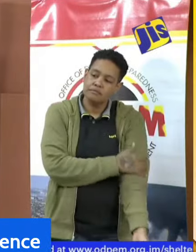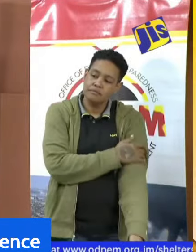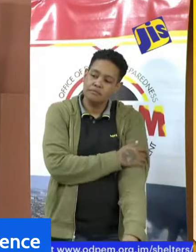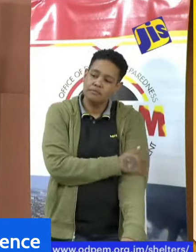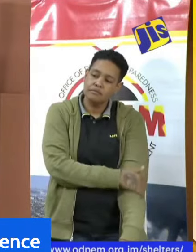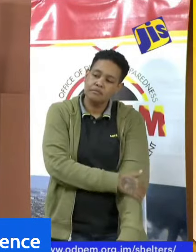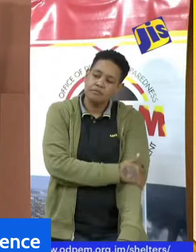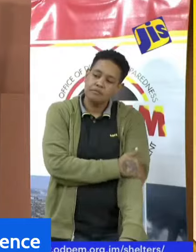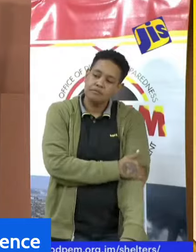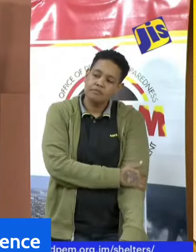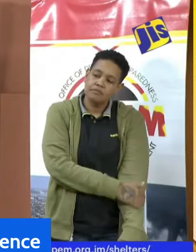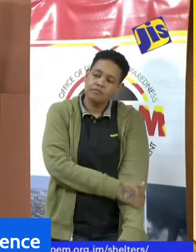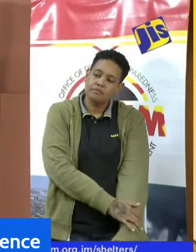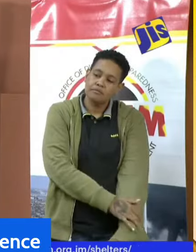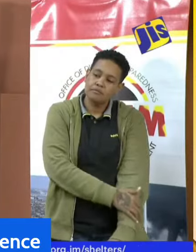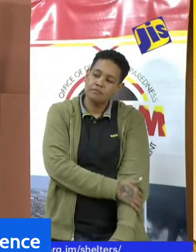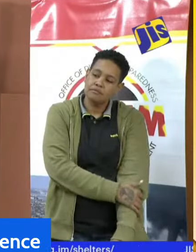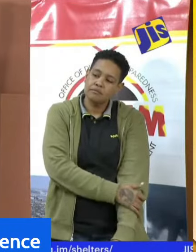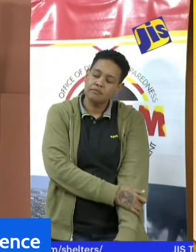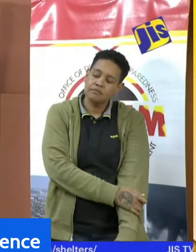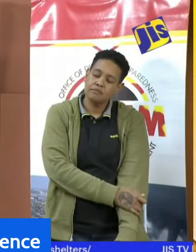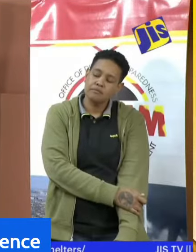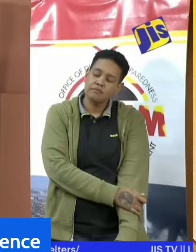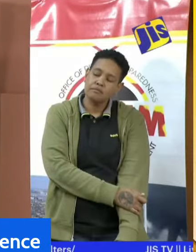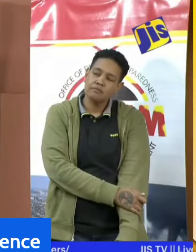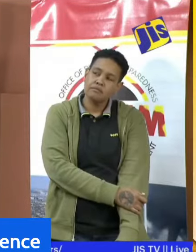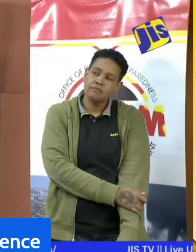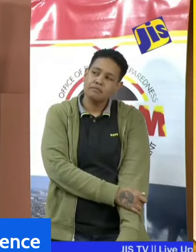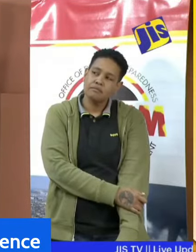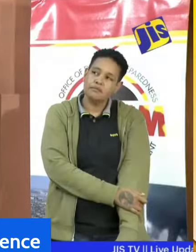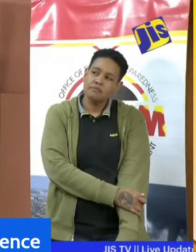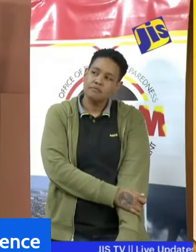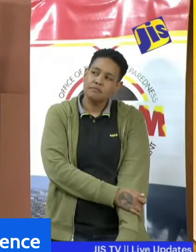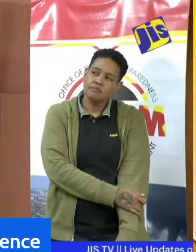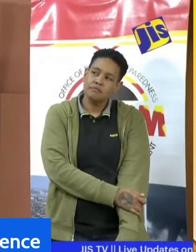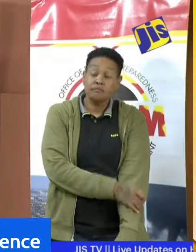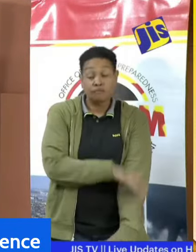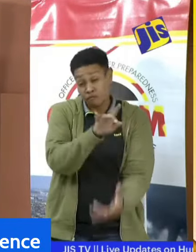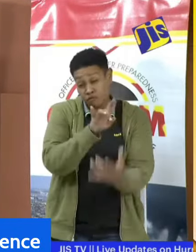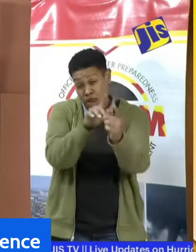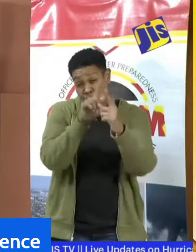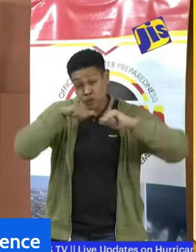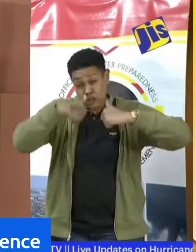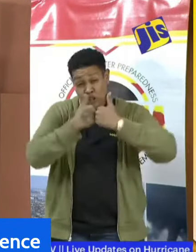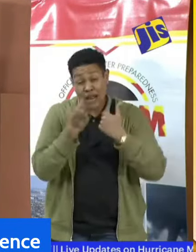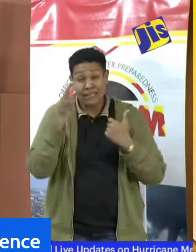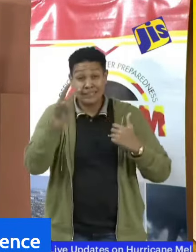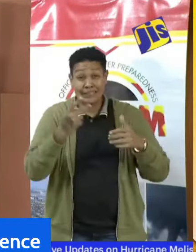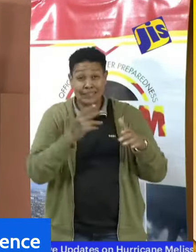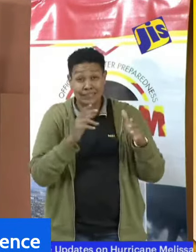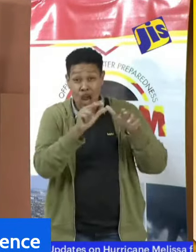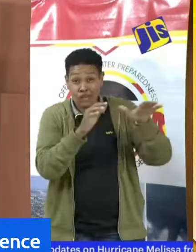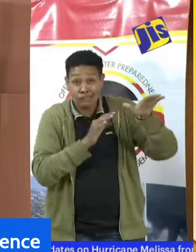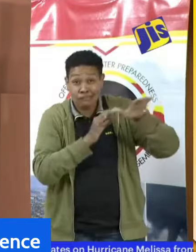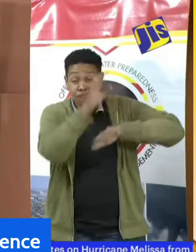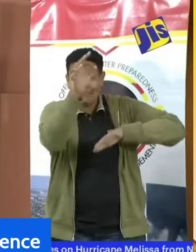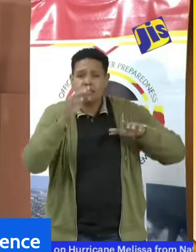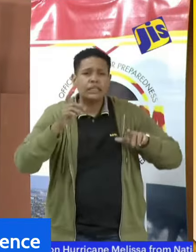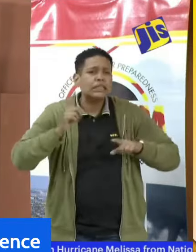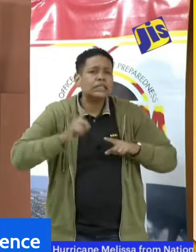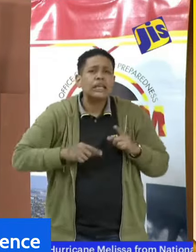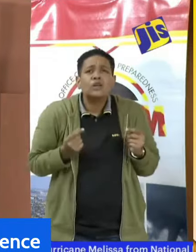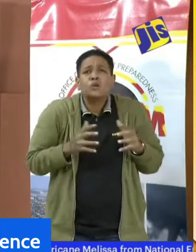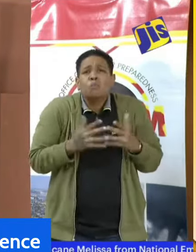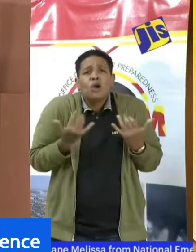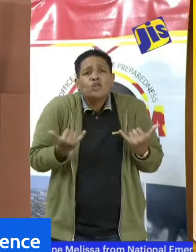the challenges around the actual event, which very little can be done between now and early AM, which is